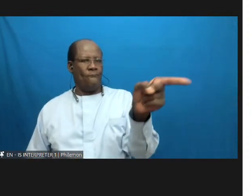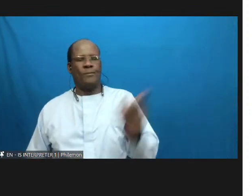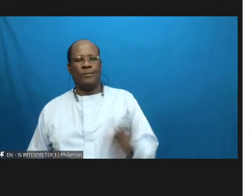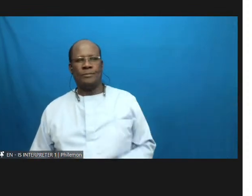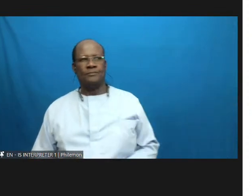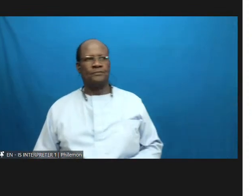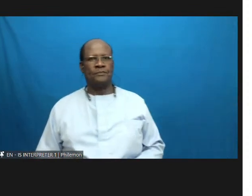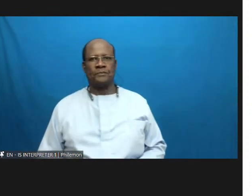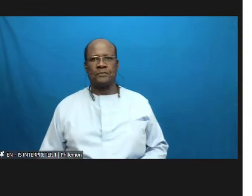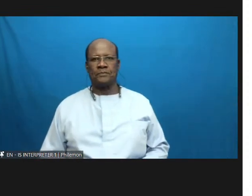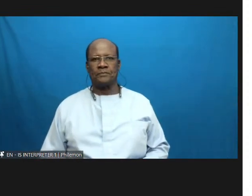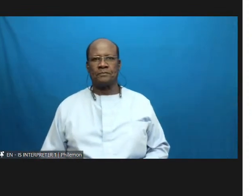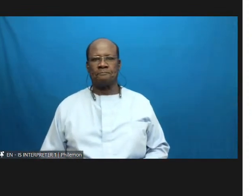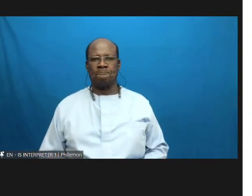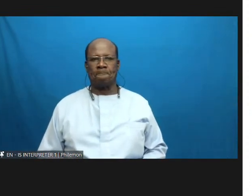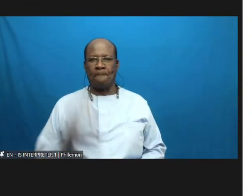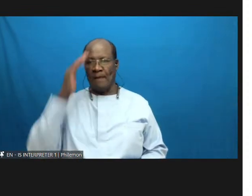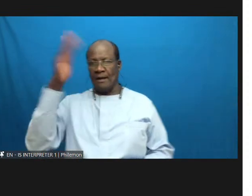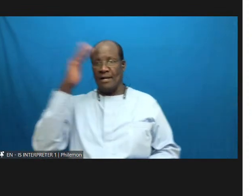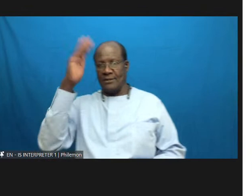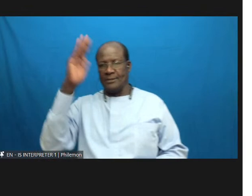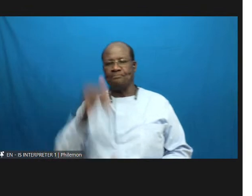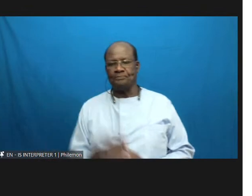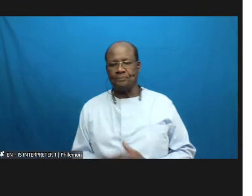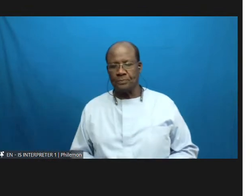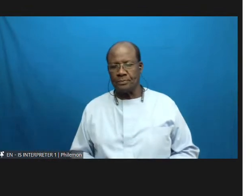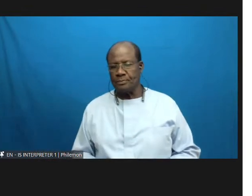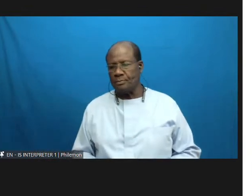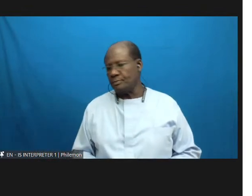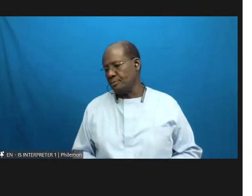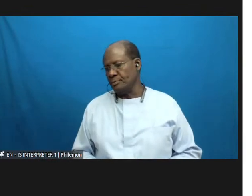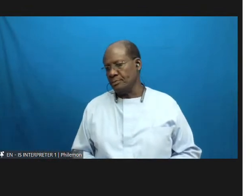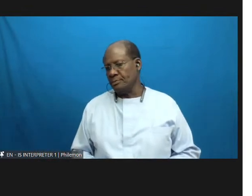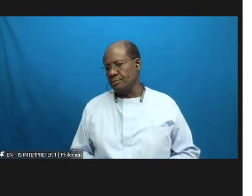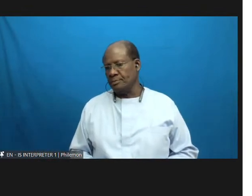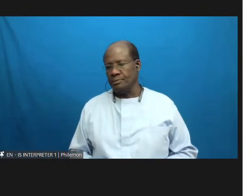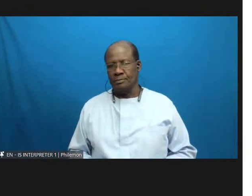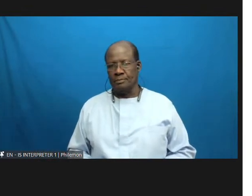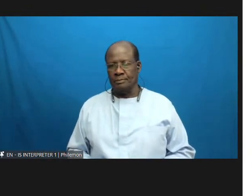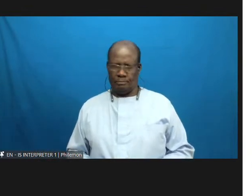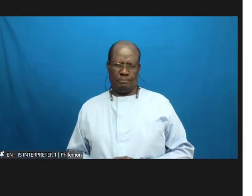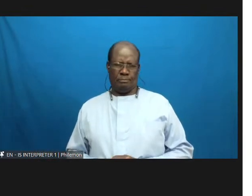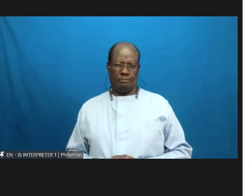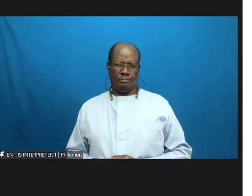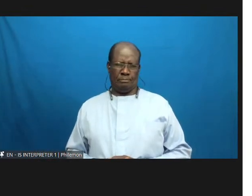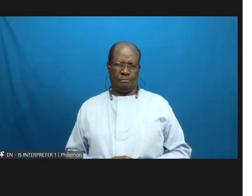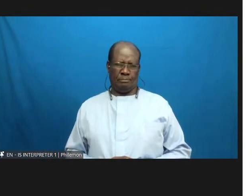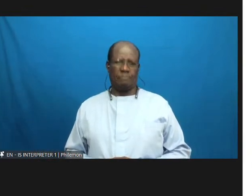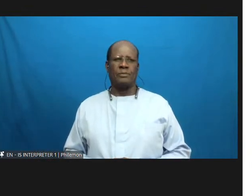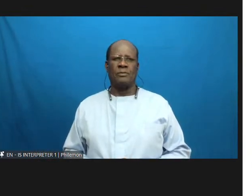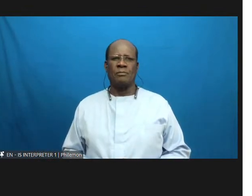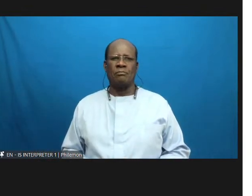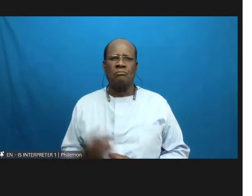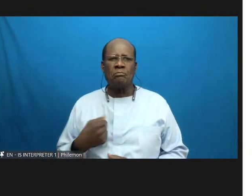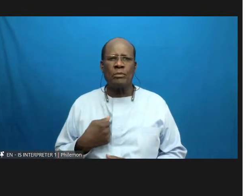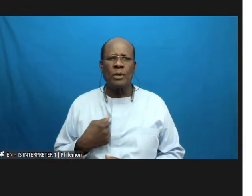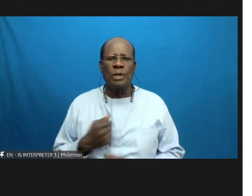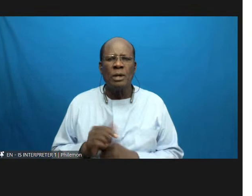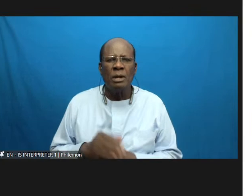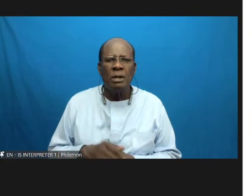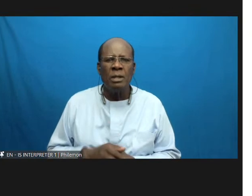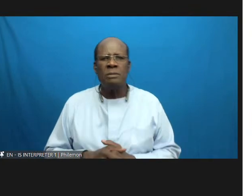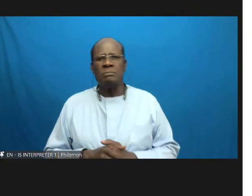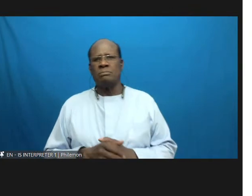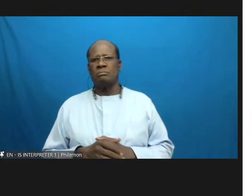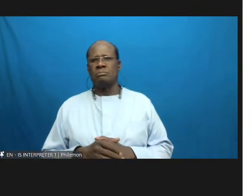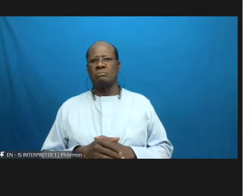Yes, sorry. This is Rufaida Zubair. I work for ECA in Knowledge Management section. My question again to